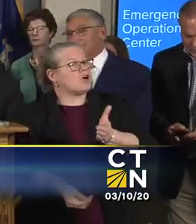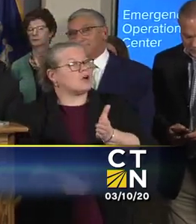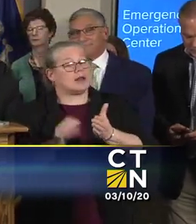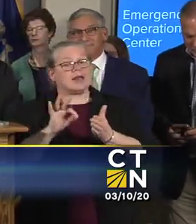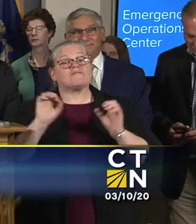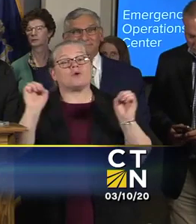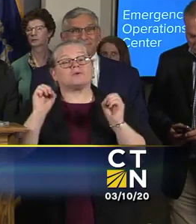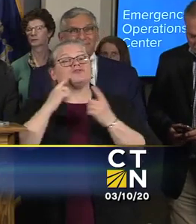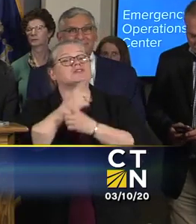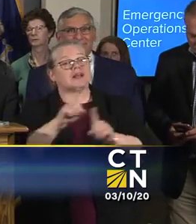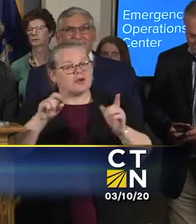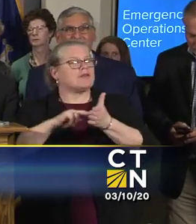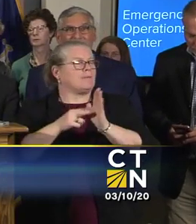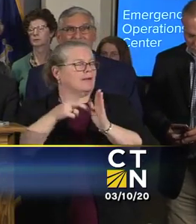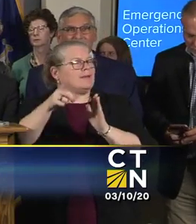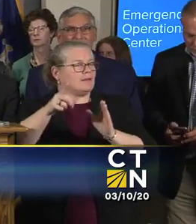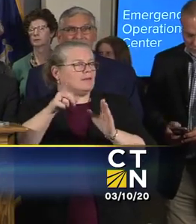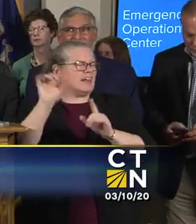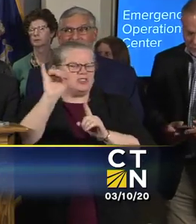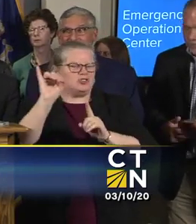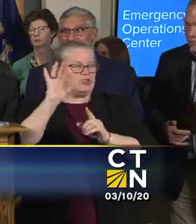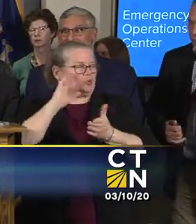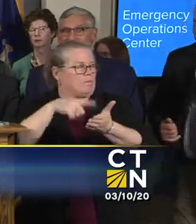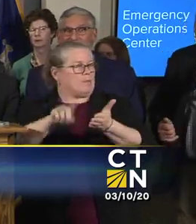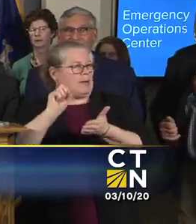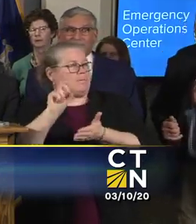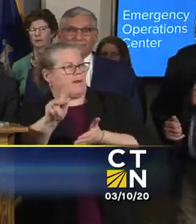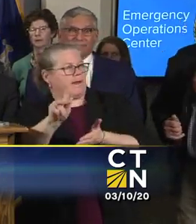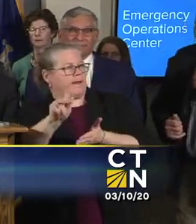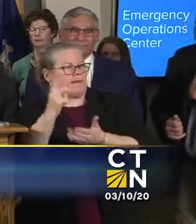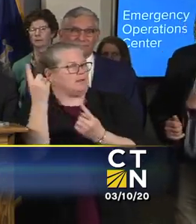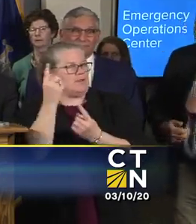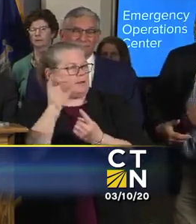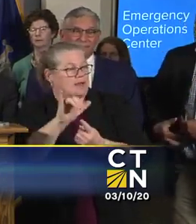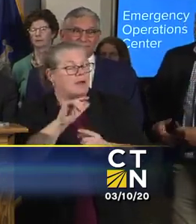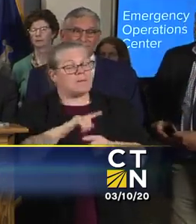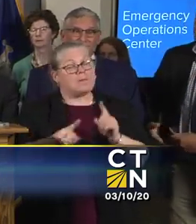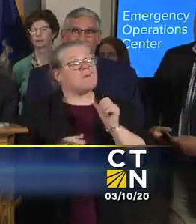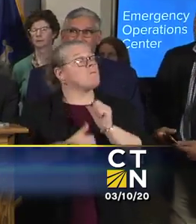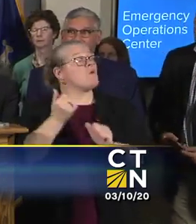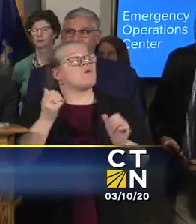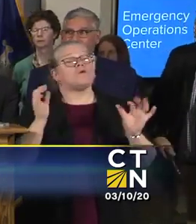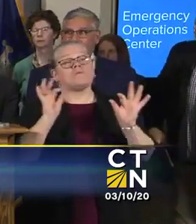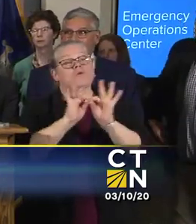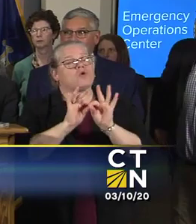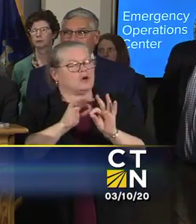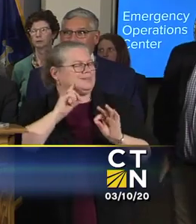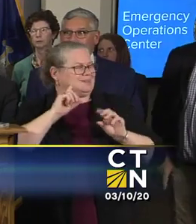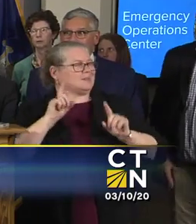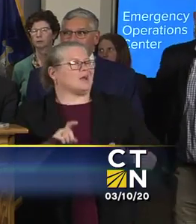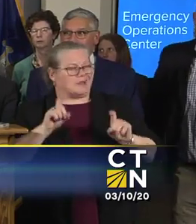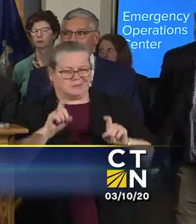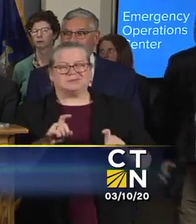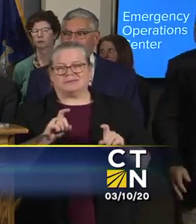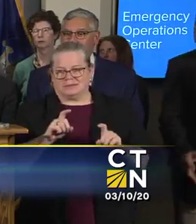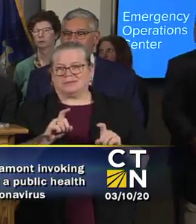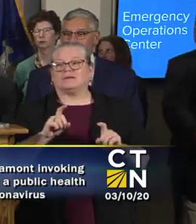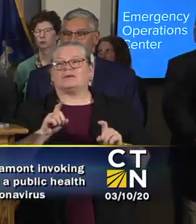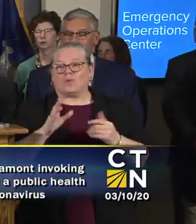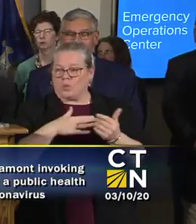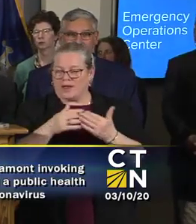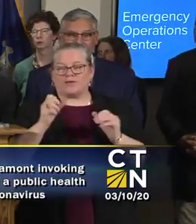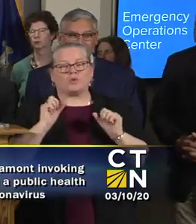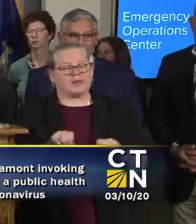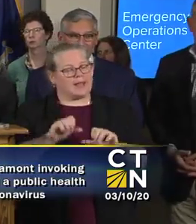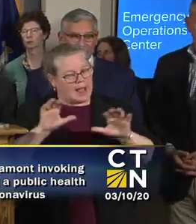get reimbursed by them or some insurance providers. But the biggest issue is, I think the choke point is on the testing. Anything we can do, as Josh said,